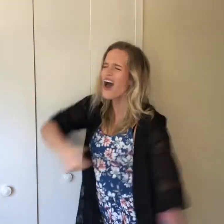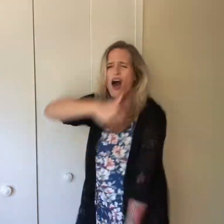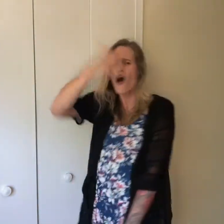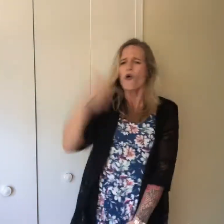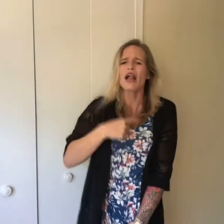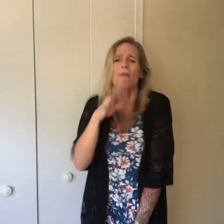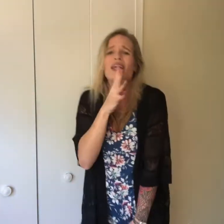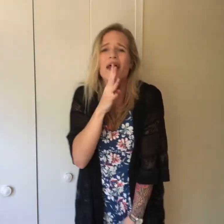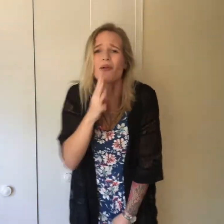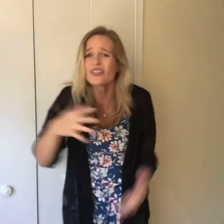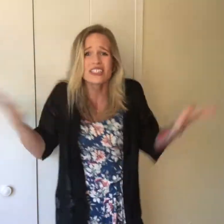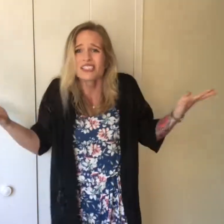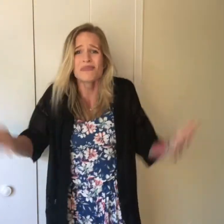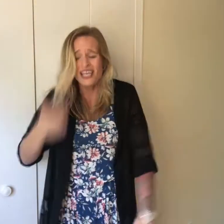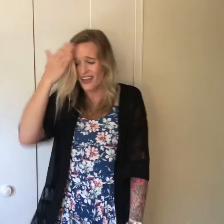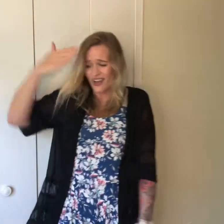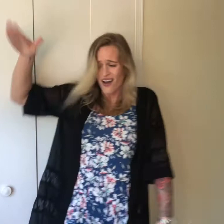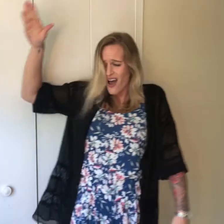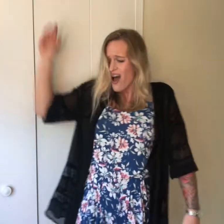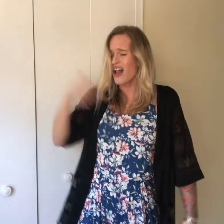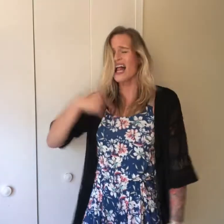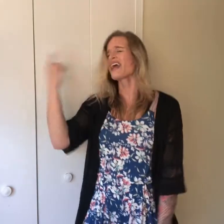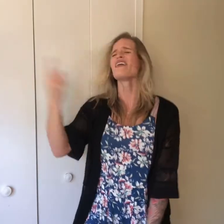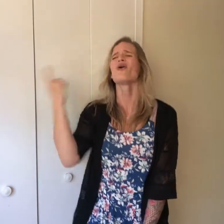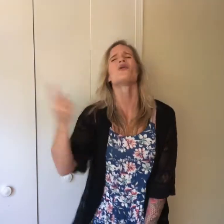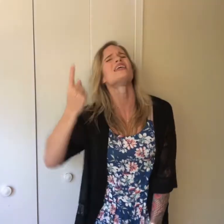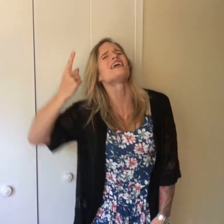hallelujah? Will I be able to speak it all? I can only